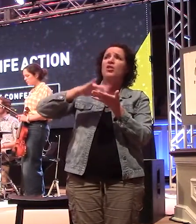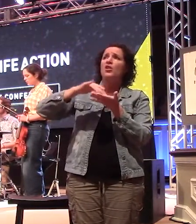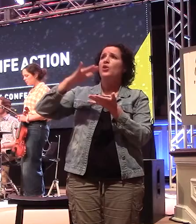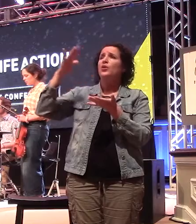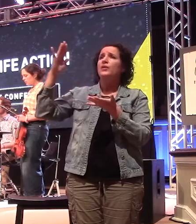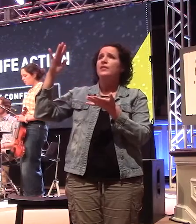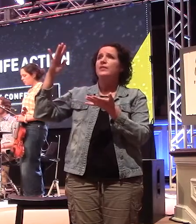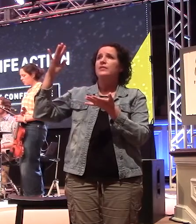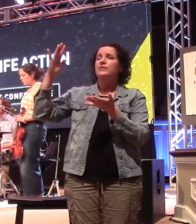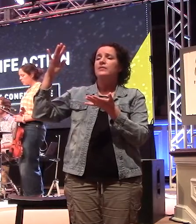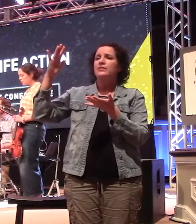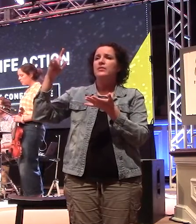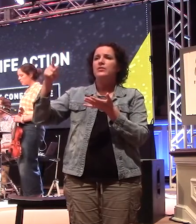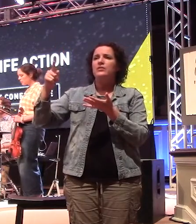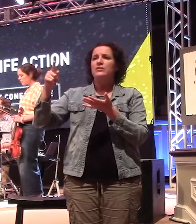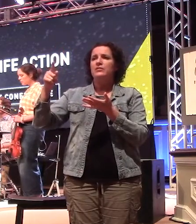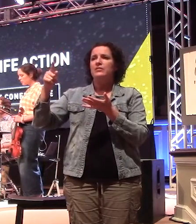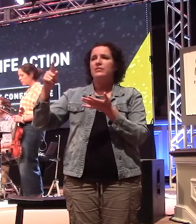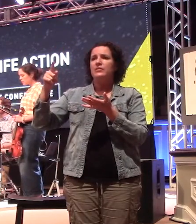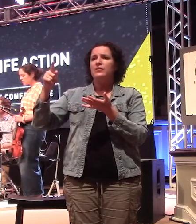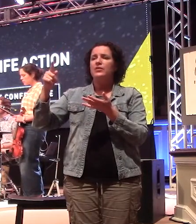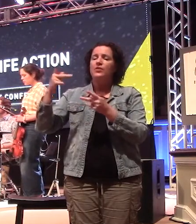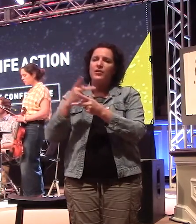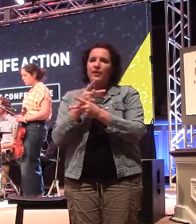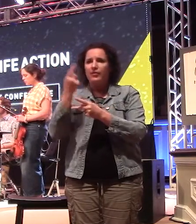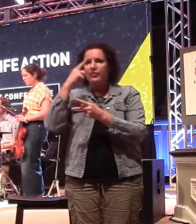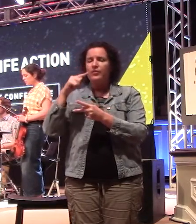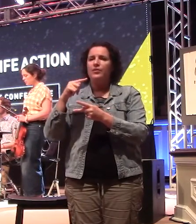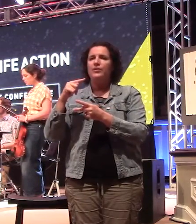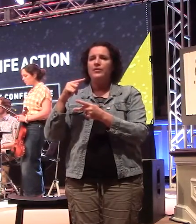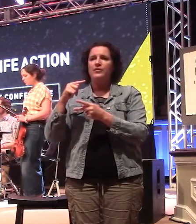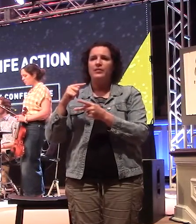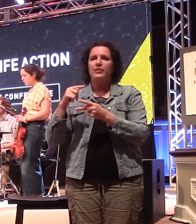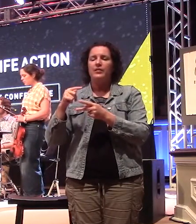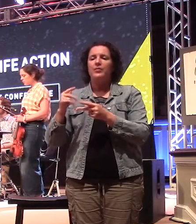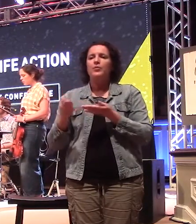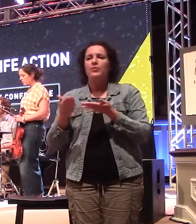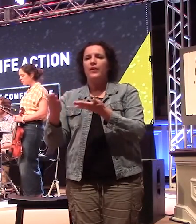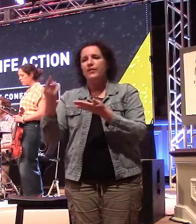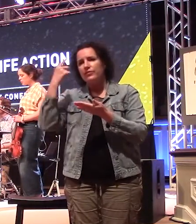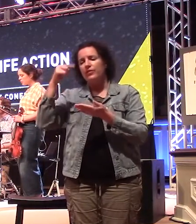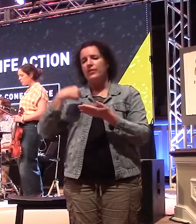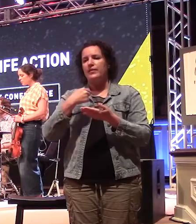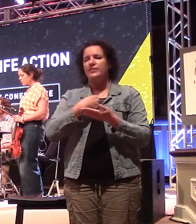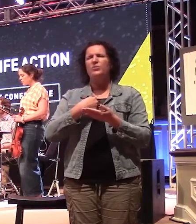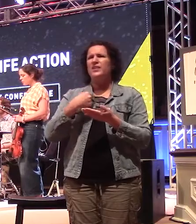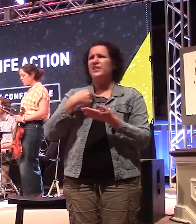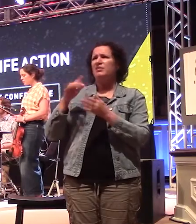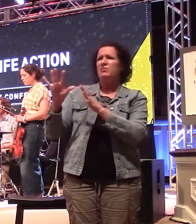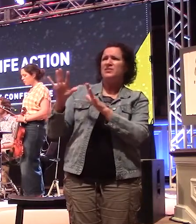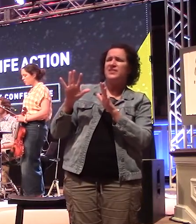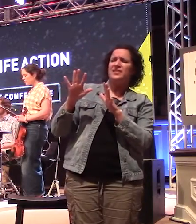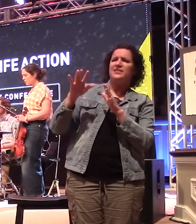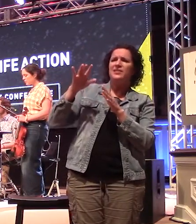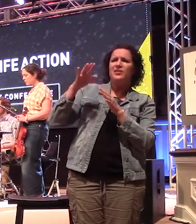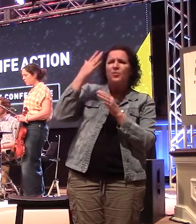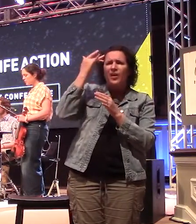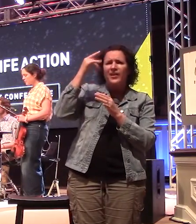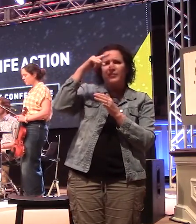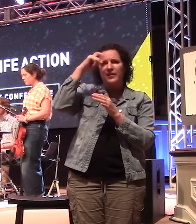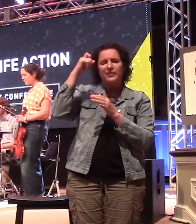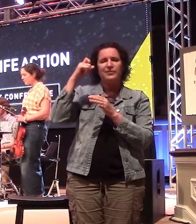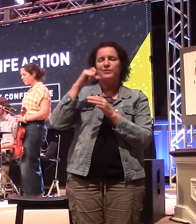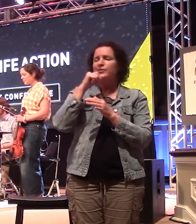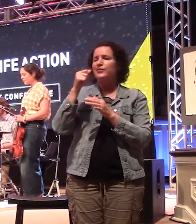glorious capacity to care for and provide for and lead us and use us. We resist because we don't believe